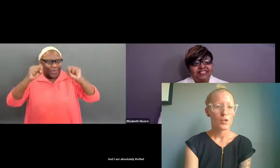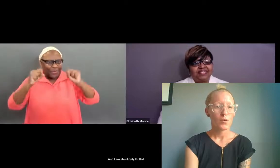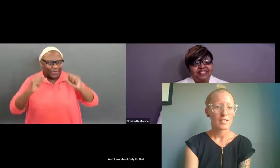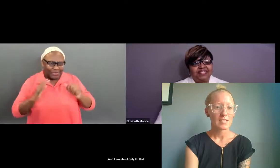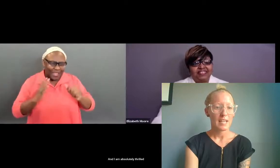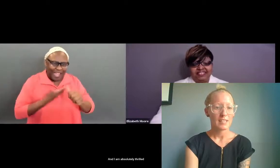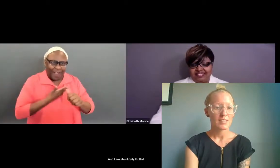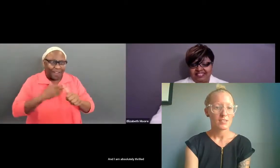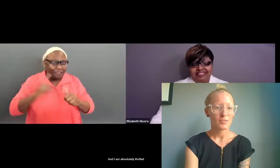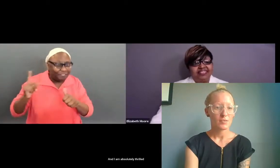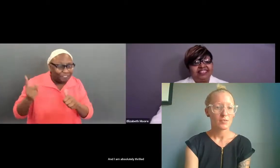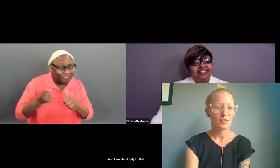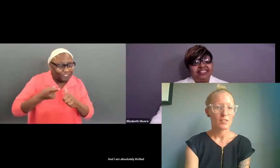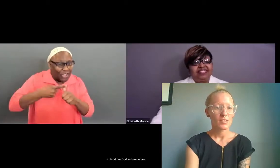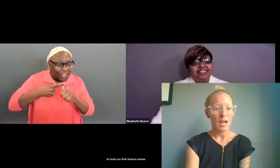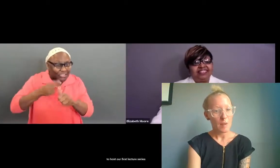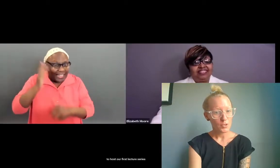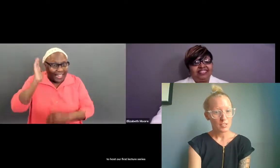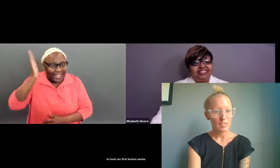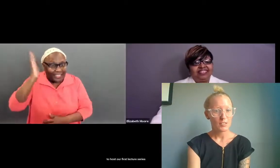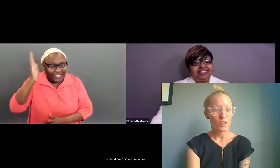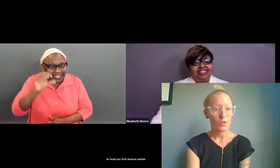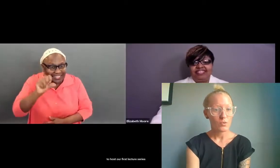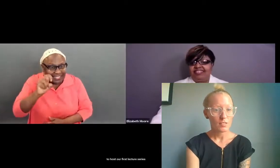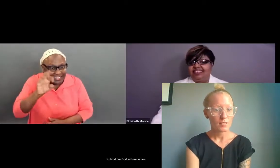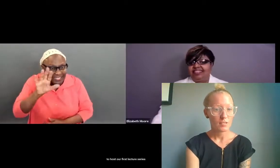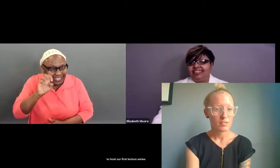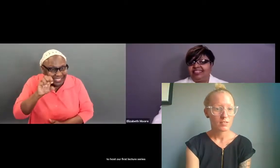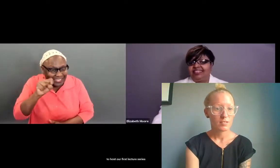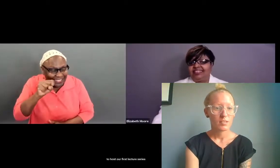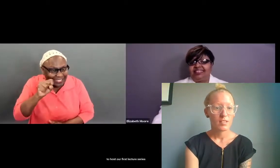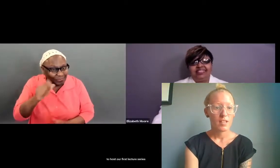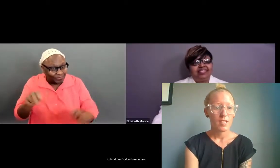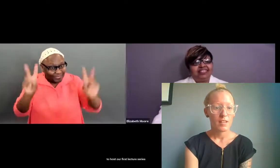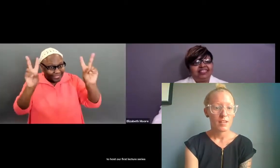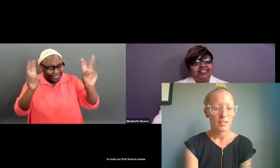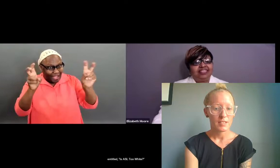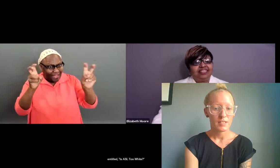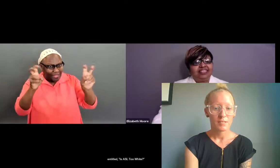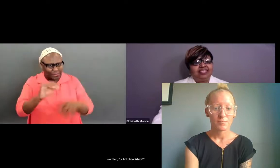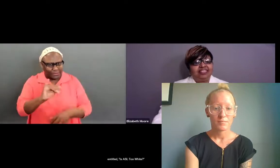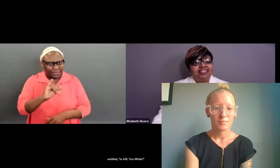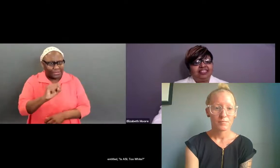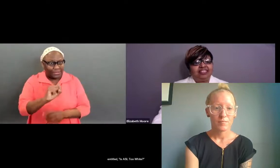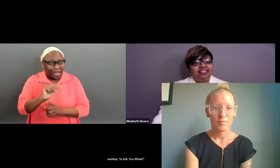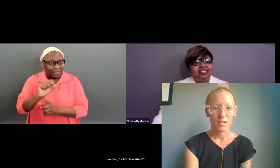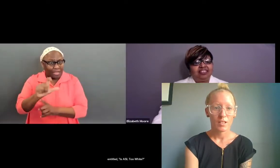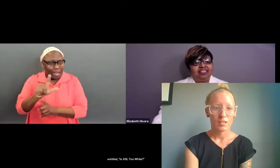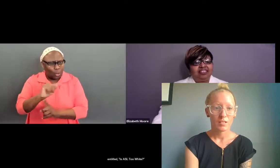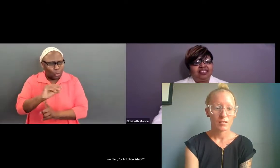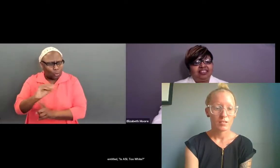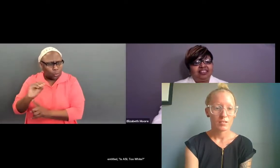We're so excited to, I'm so excited to host this